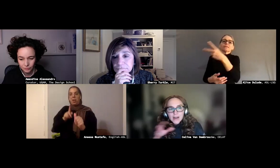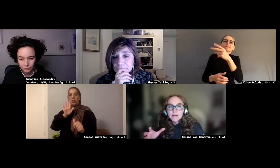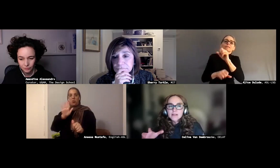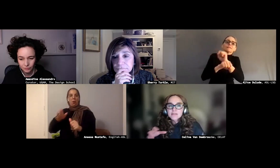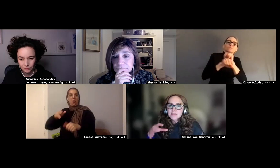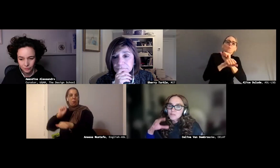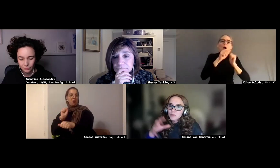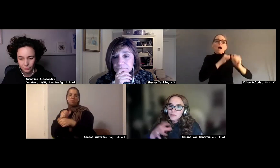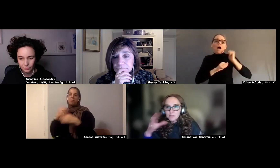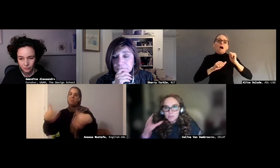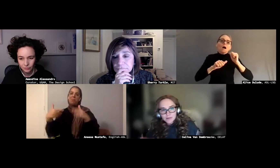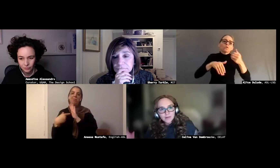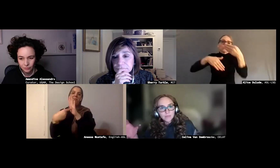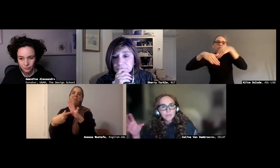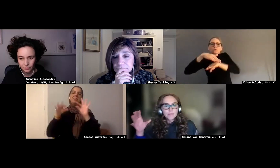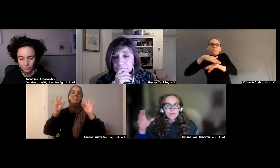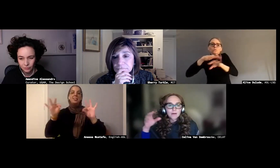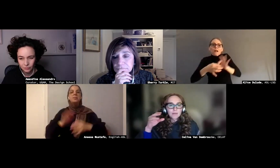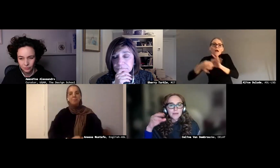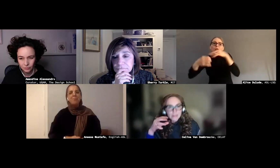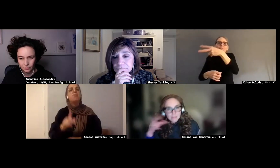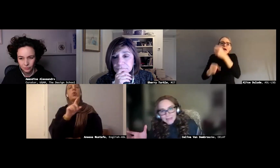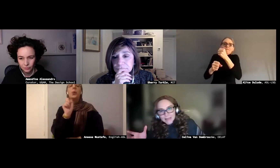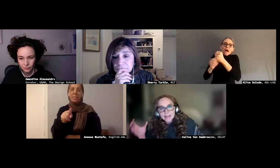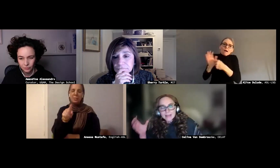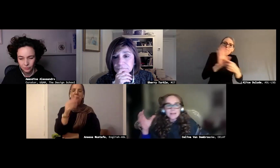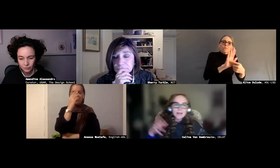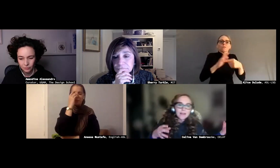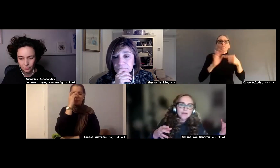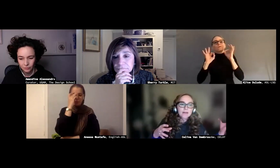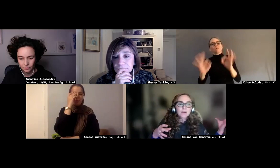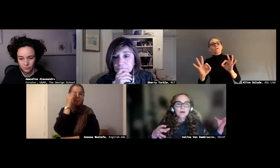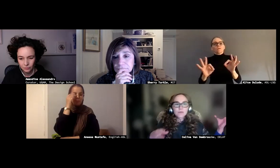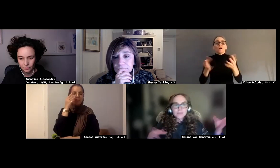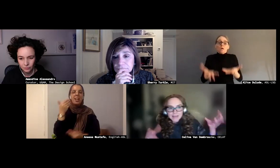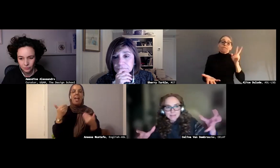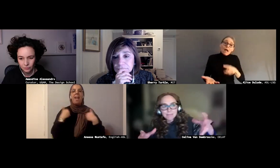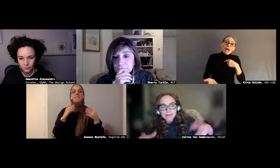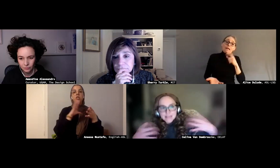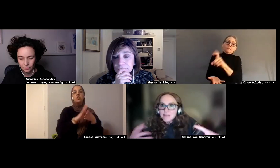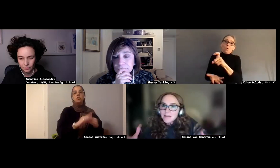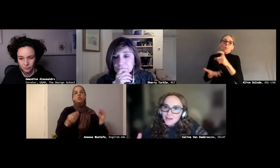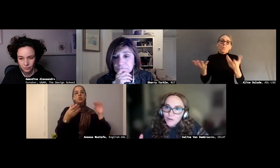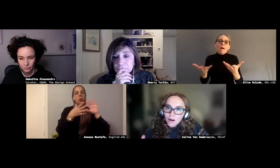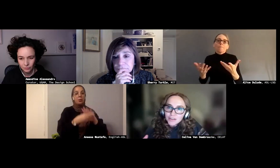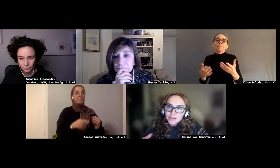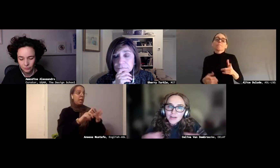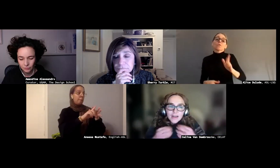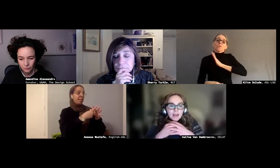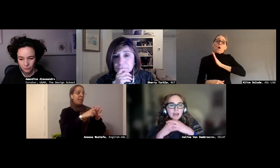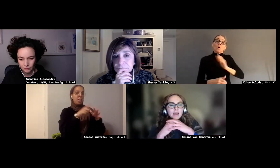many narratives in this book that appear at the beginning and then only make sense later